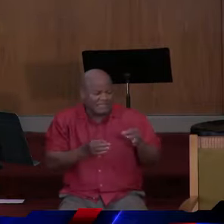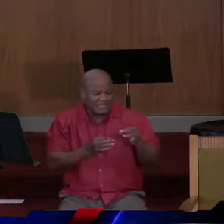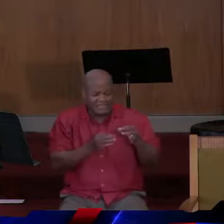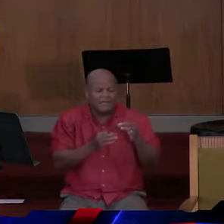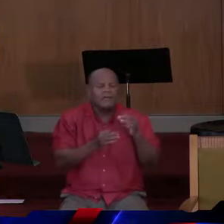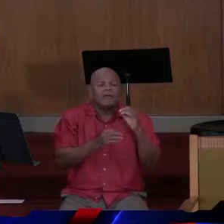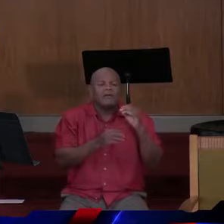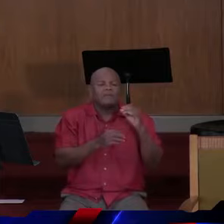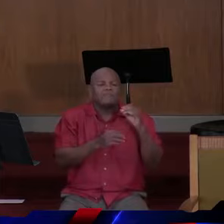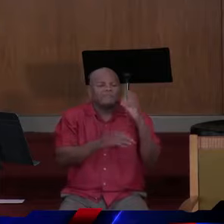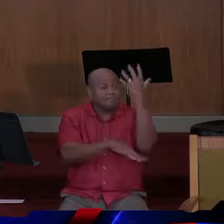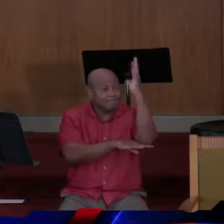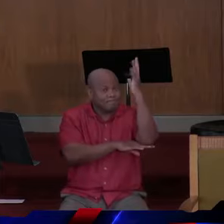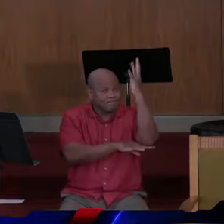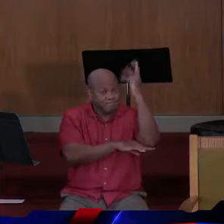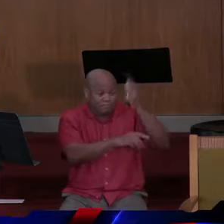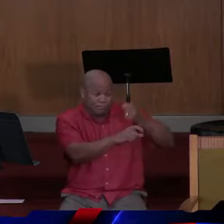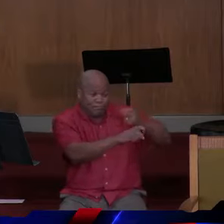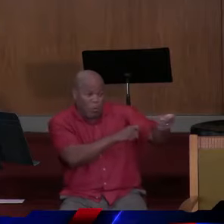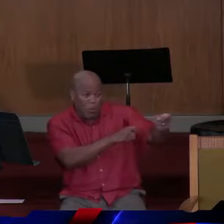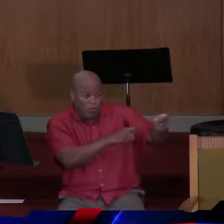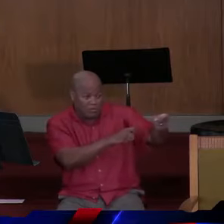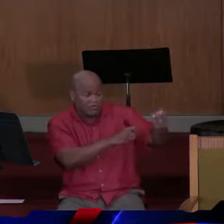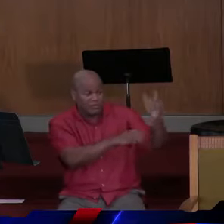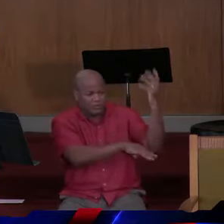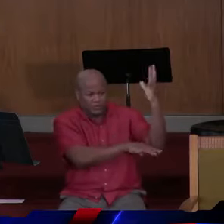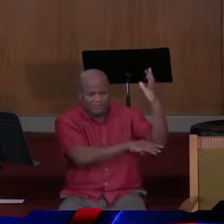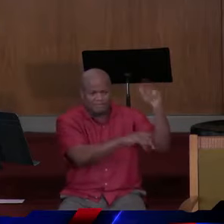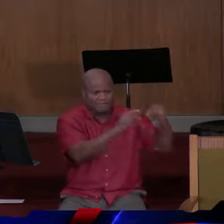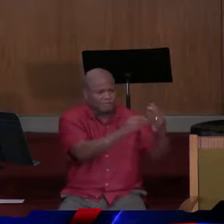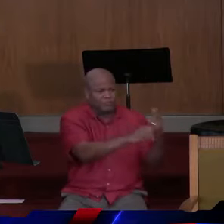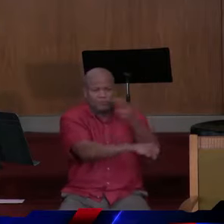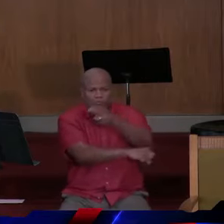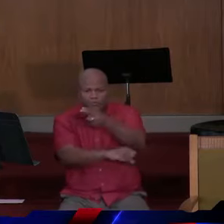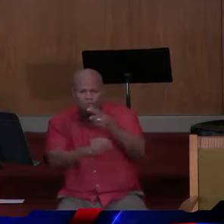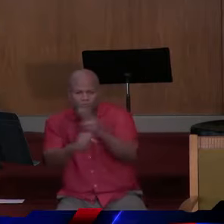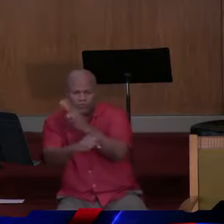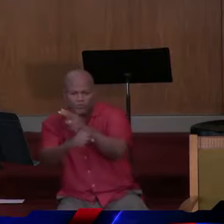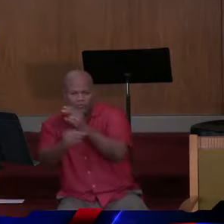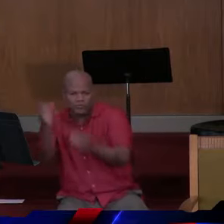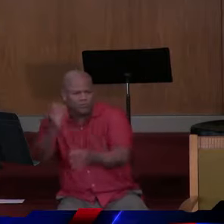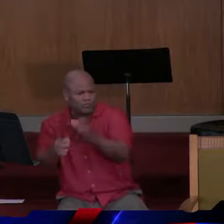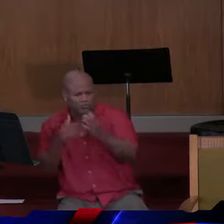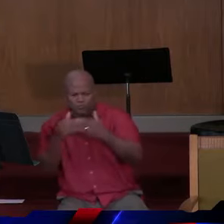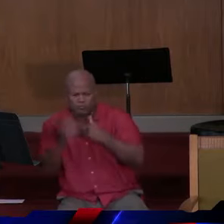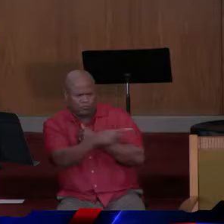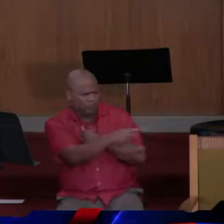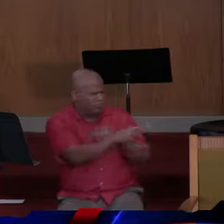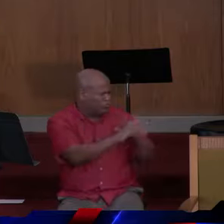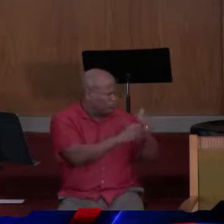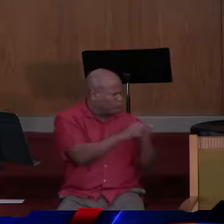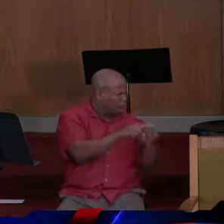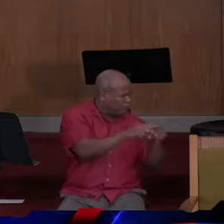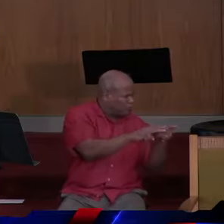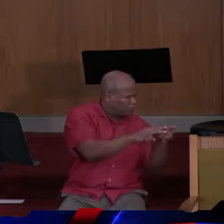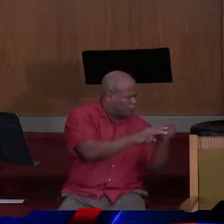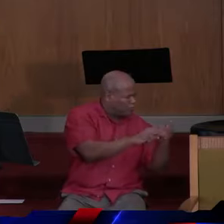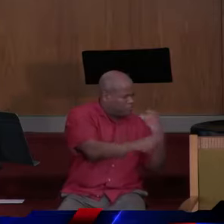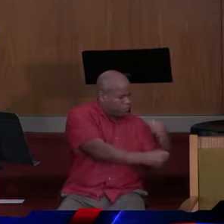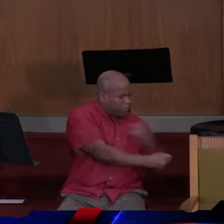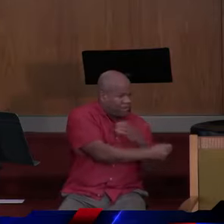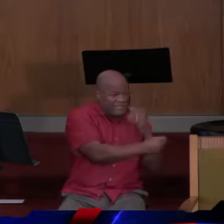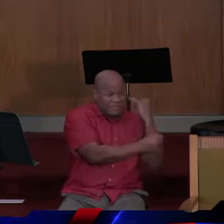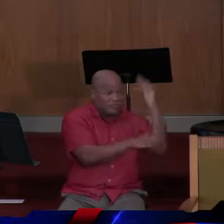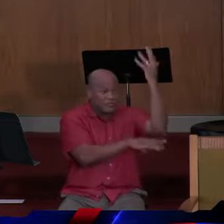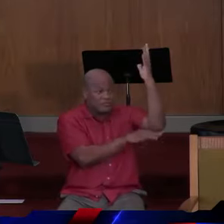from a tainted tree is inadmissible in court, meaning it doesn't matter what it looks like or how powerful it is. If